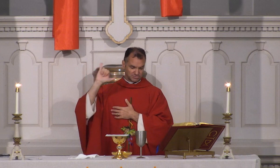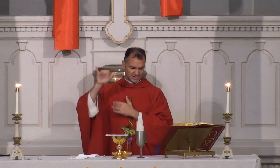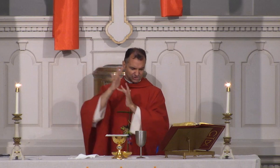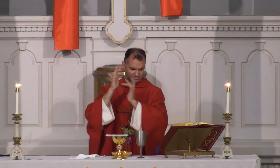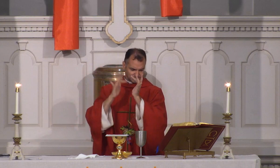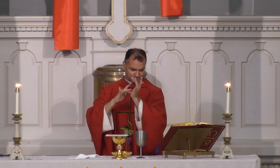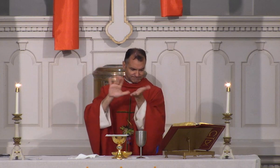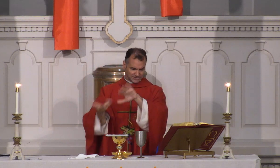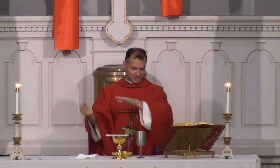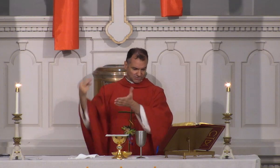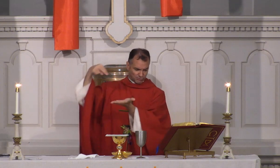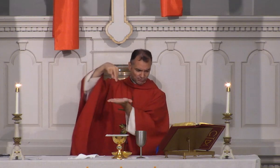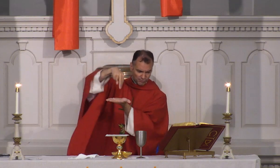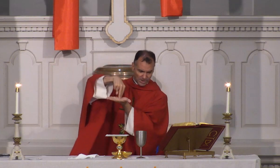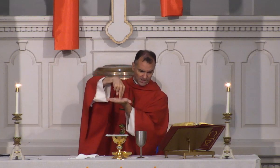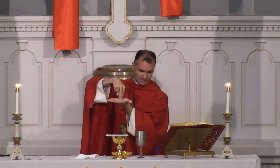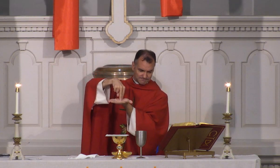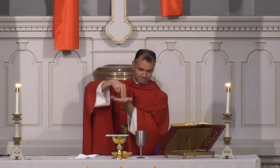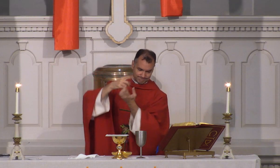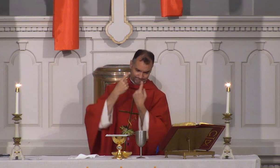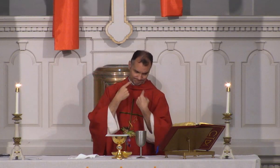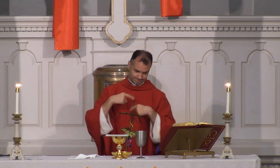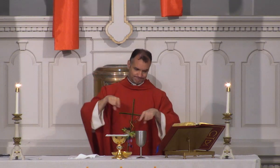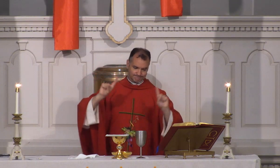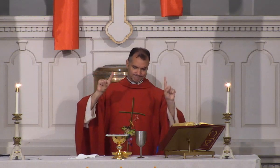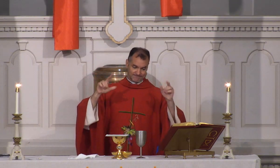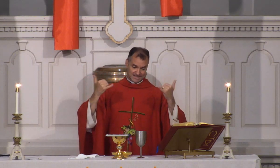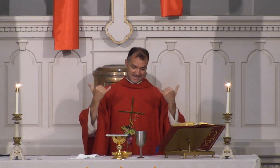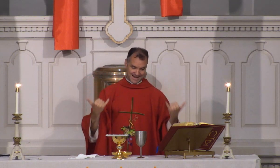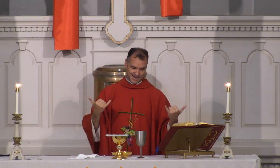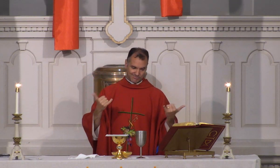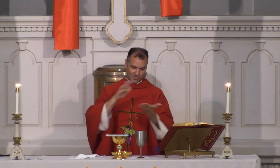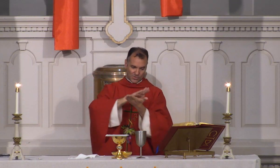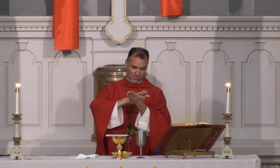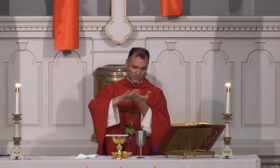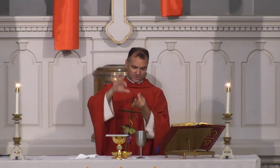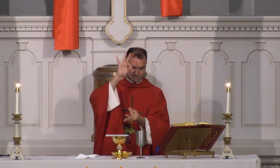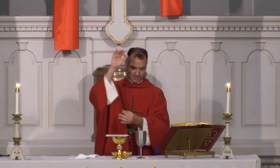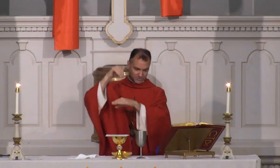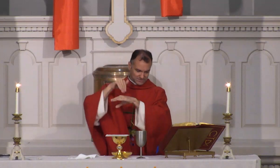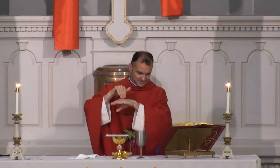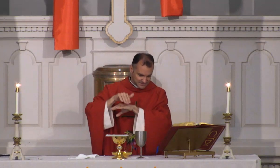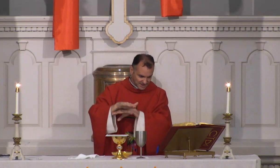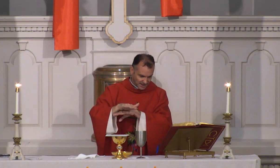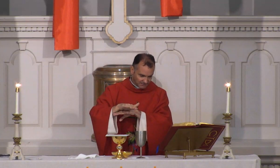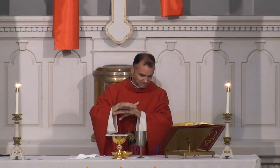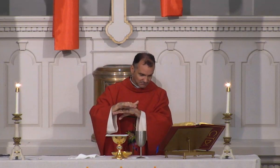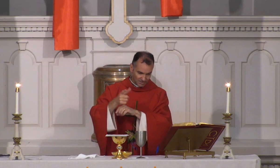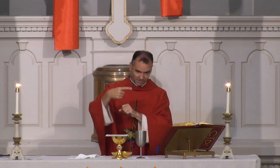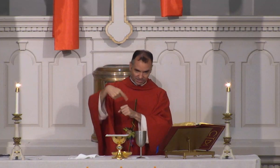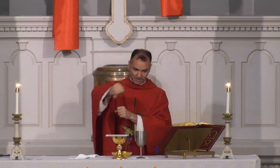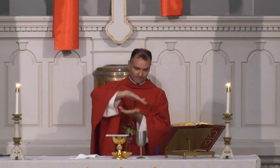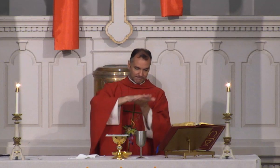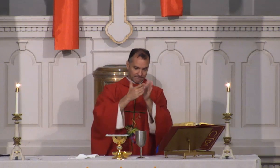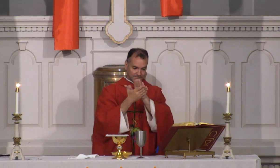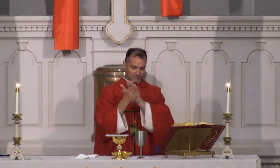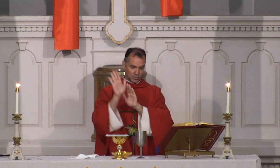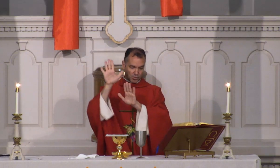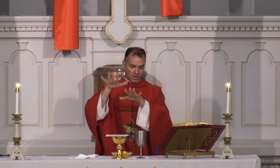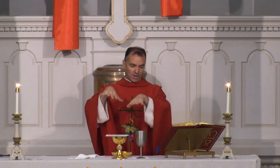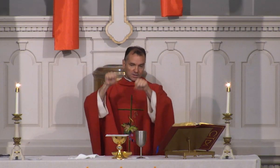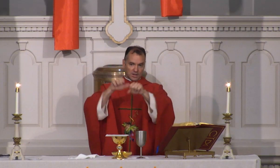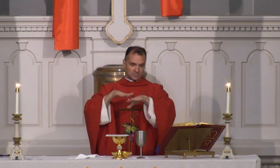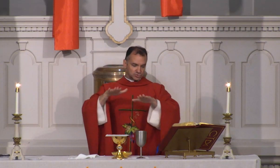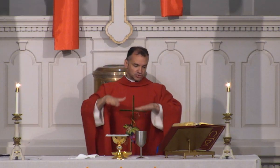for bringing your Paschal mystery to completion, you bestowed the Holy Spirit today